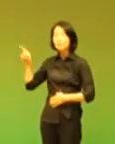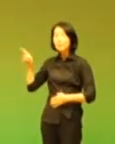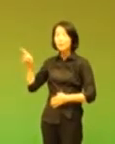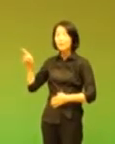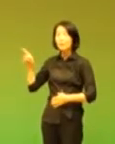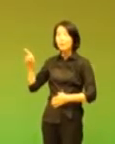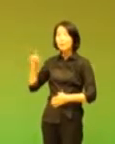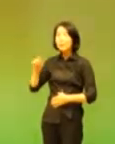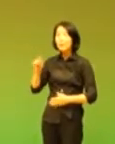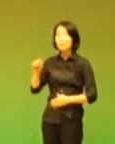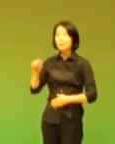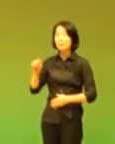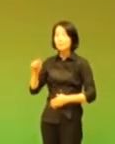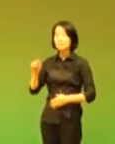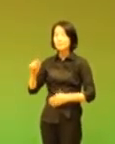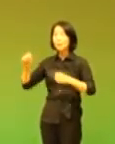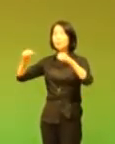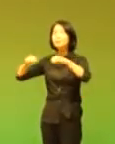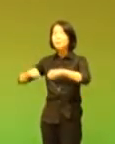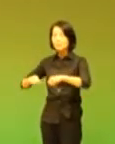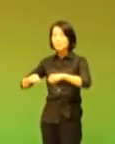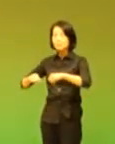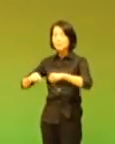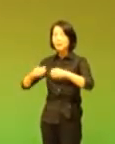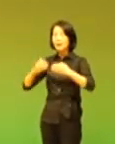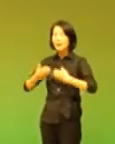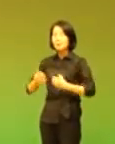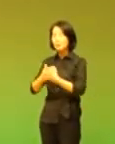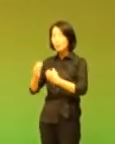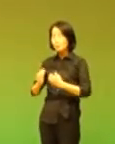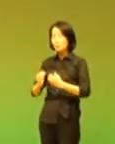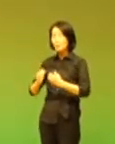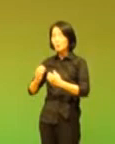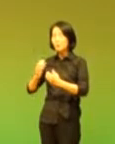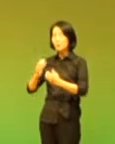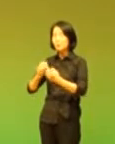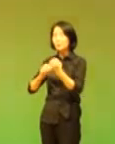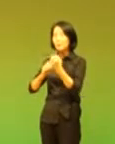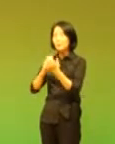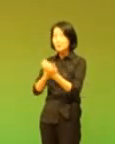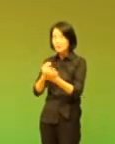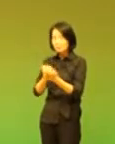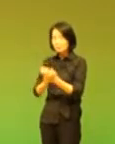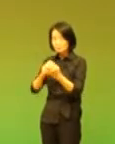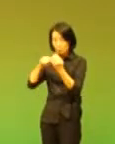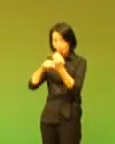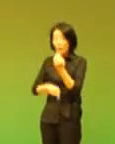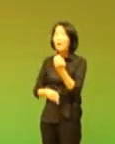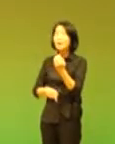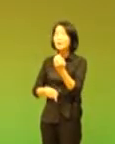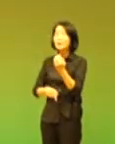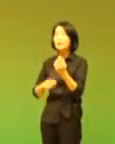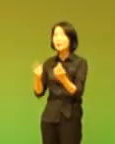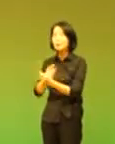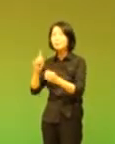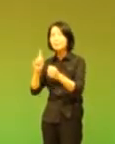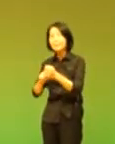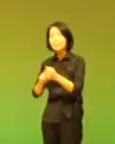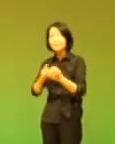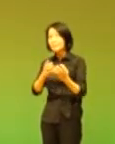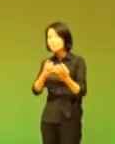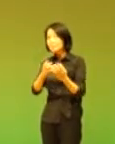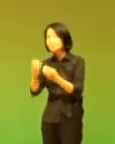concrete in consensus-based security doctrines, and it's going to require action on the part of a lot of